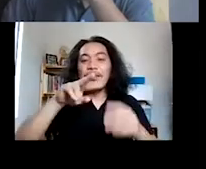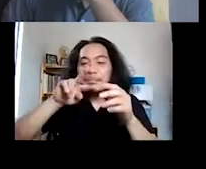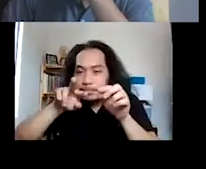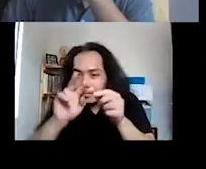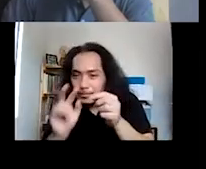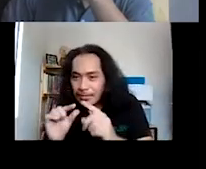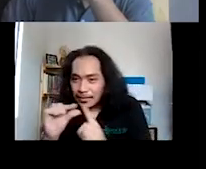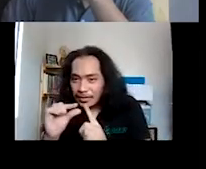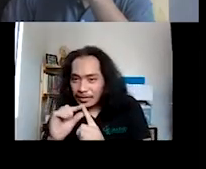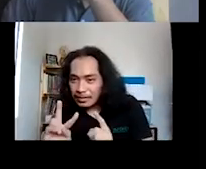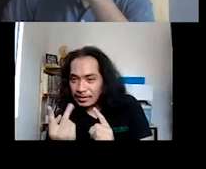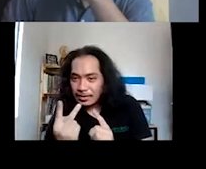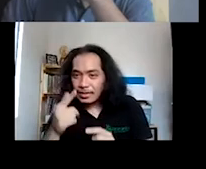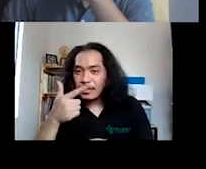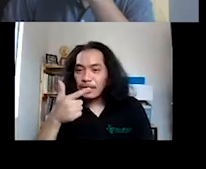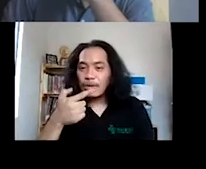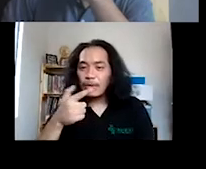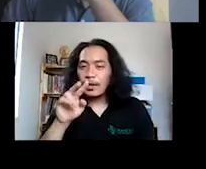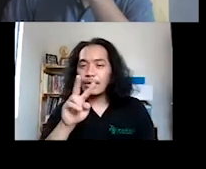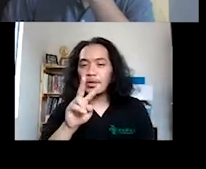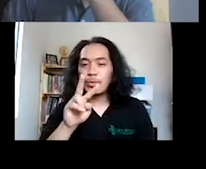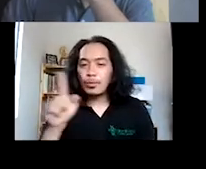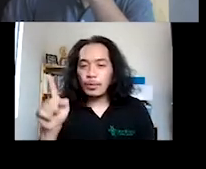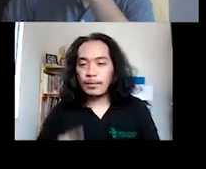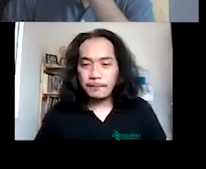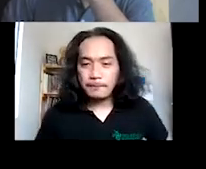Okay, you can, Nat, you can change that.